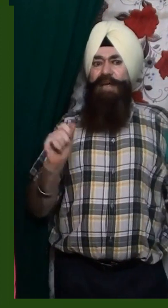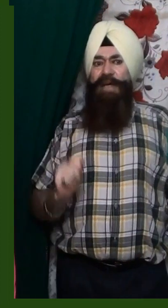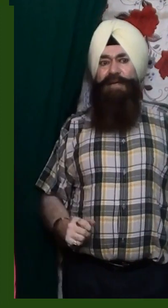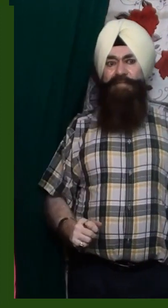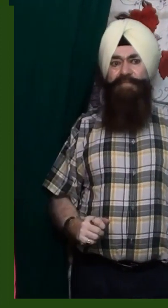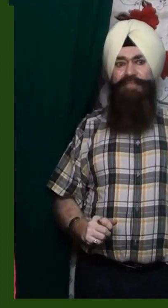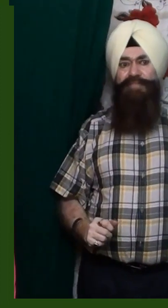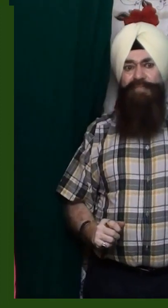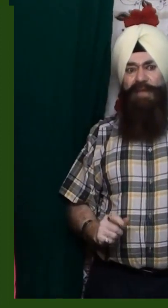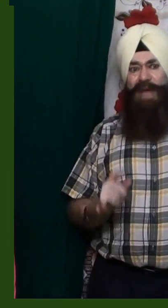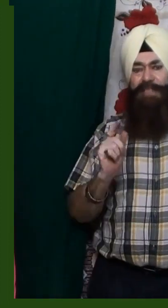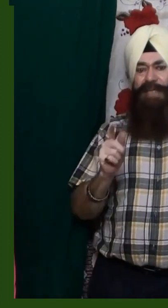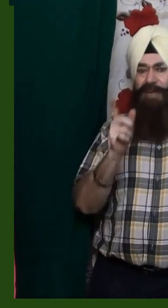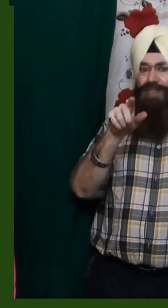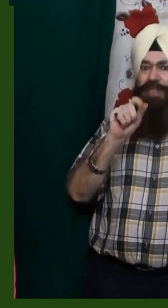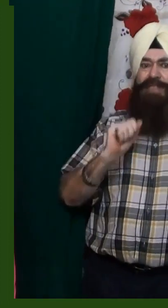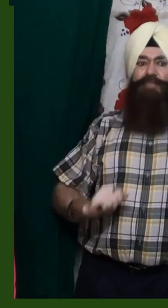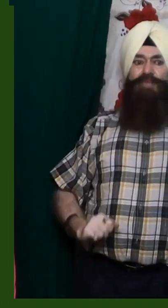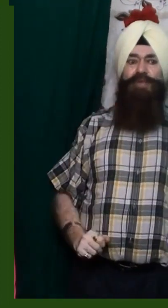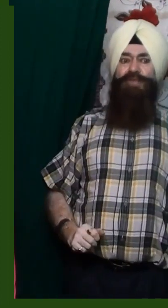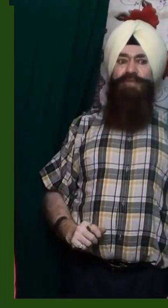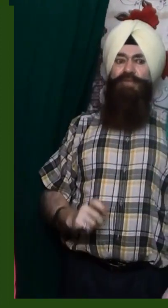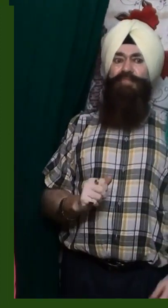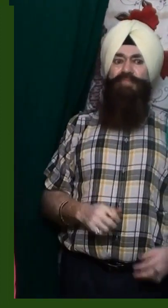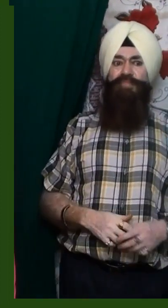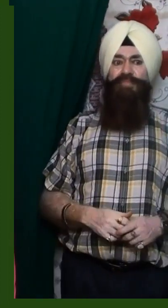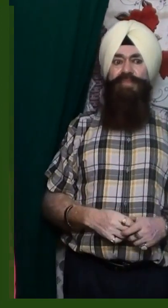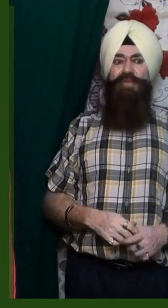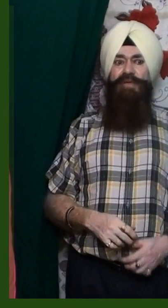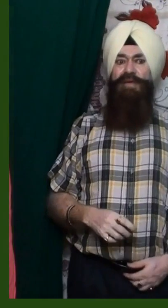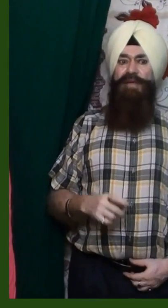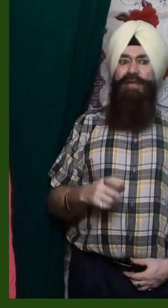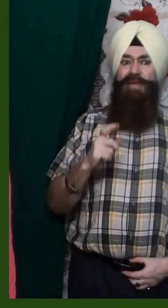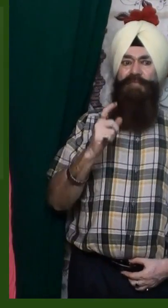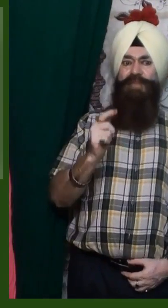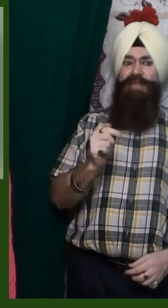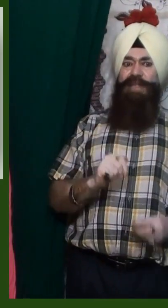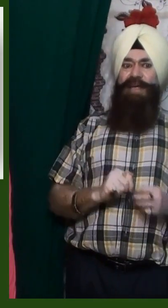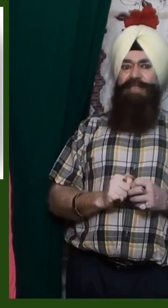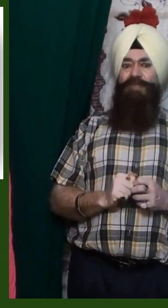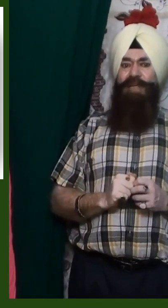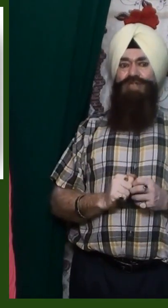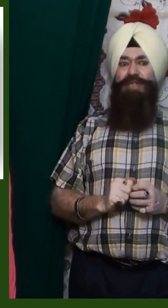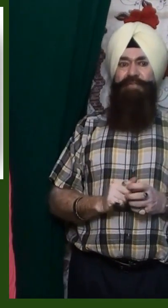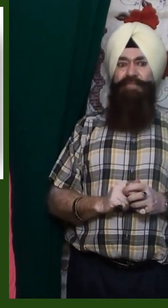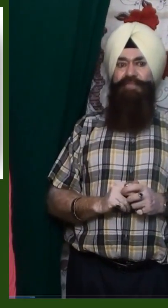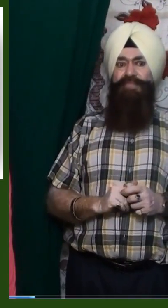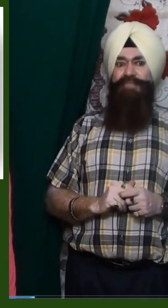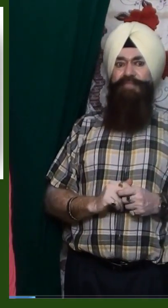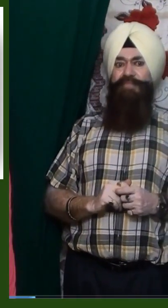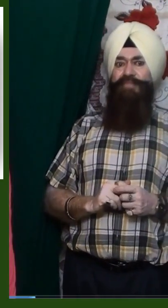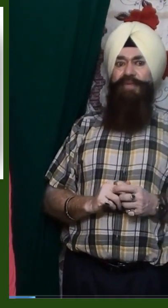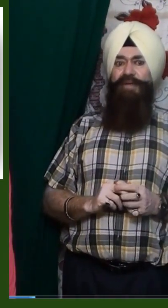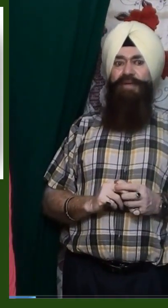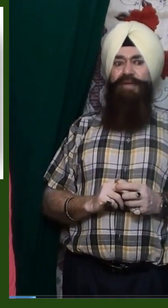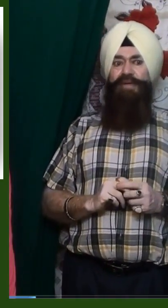On the other hand, acceleration is absolute, you know. If there is an acceleration,